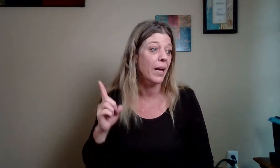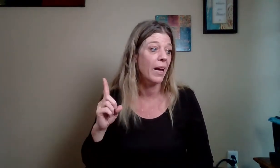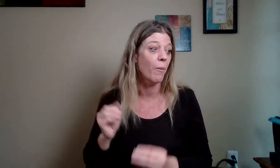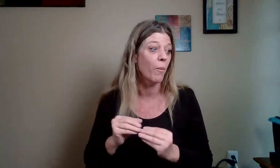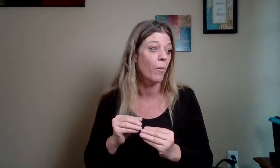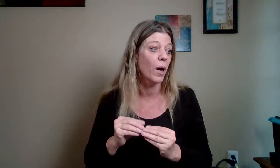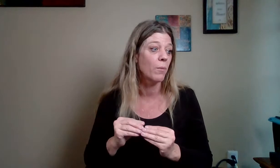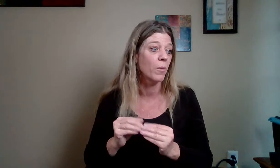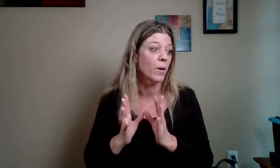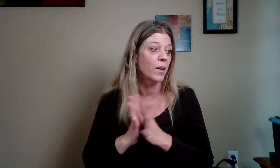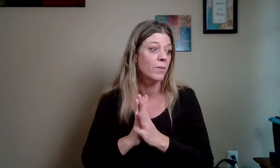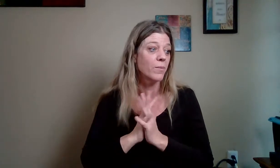Okay, one more.